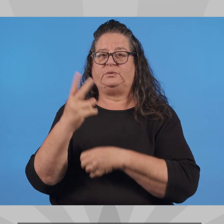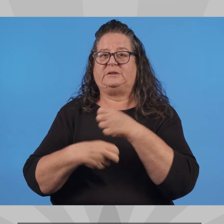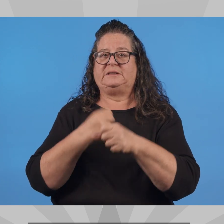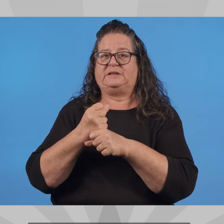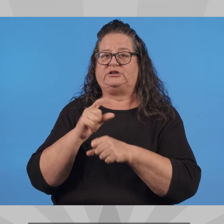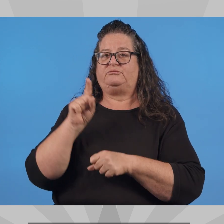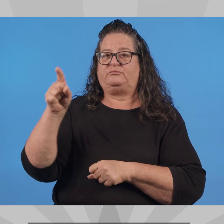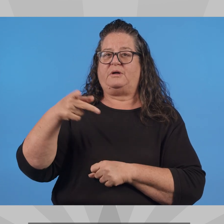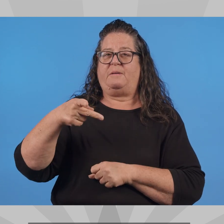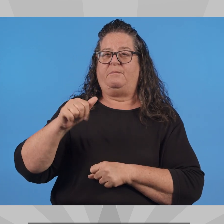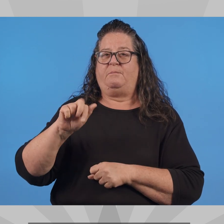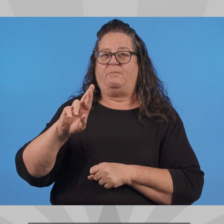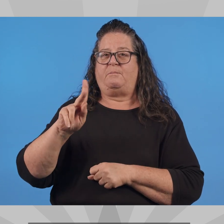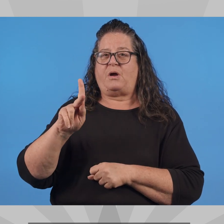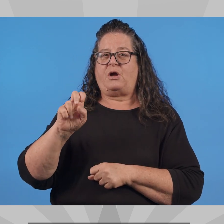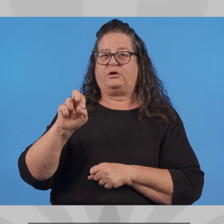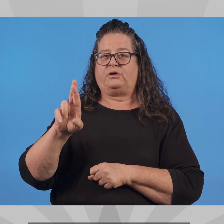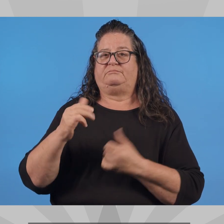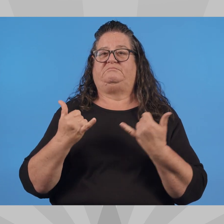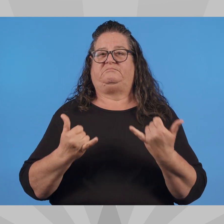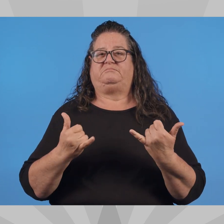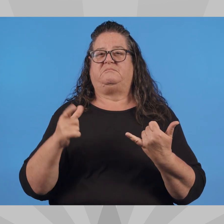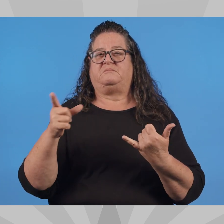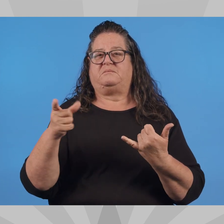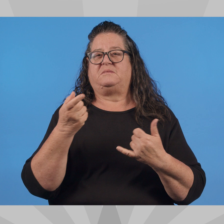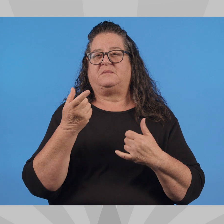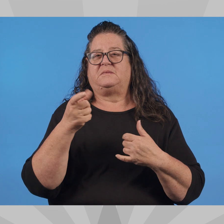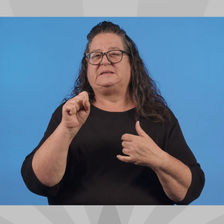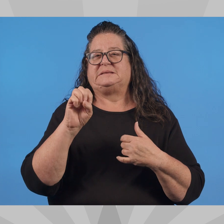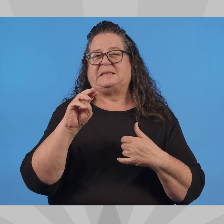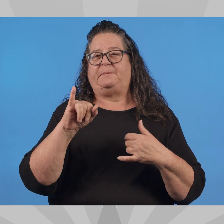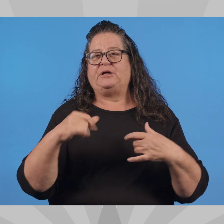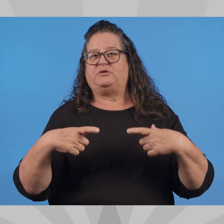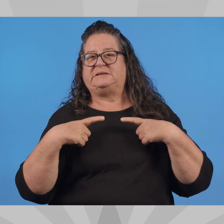for 6 years in Flagstaff and 2 in Parker.